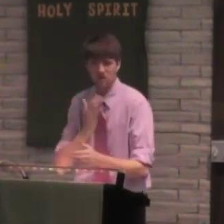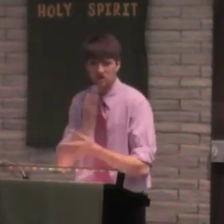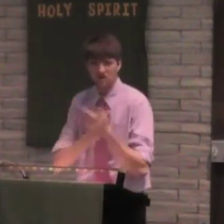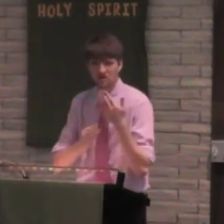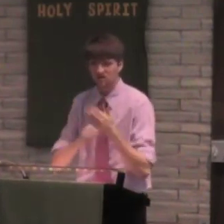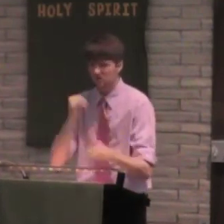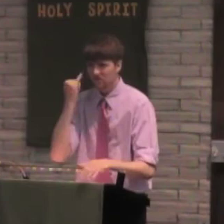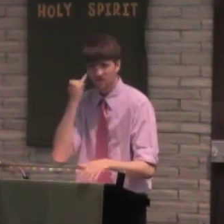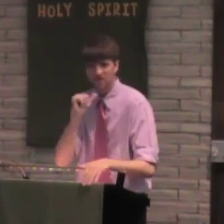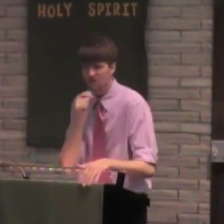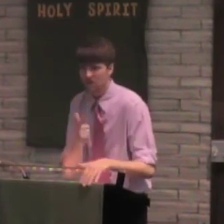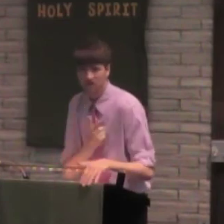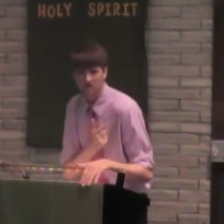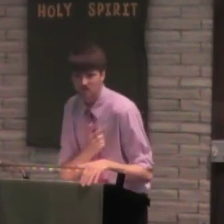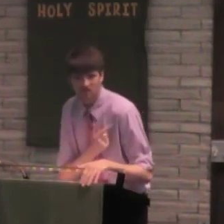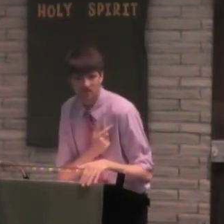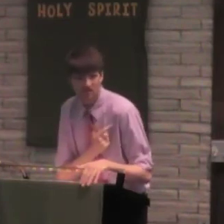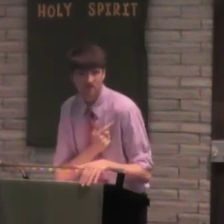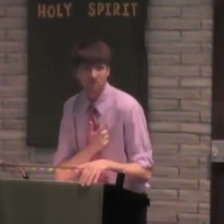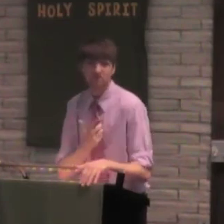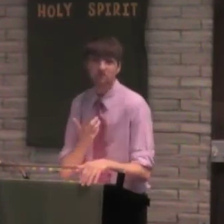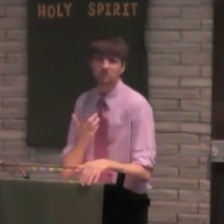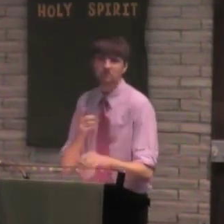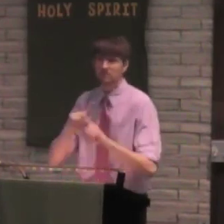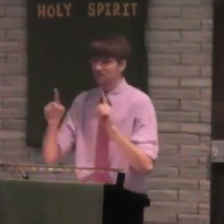to have something to do to keep us busy.